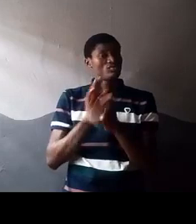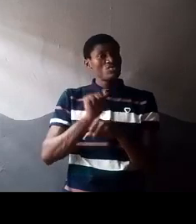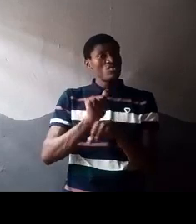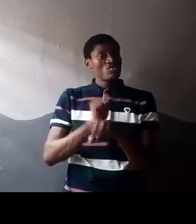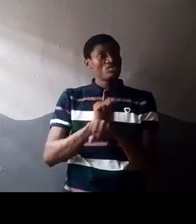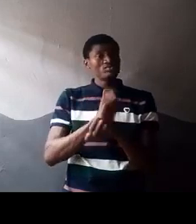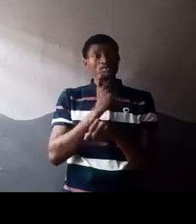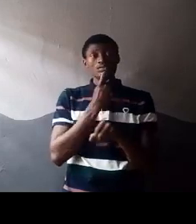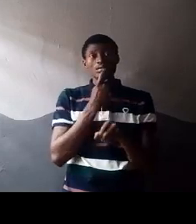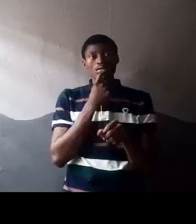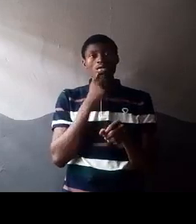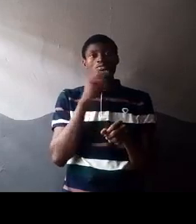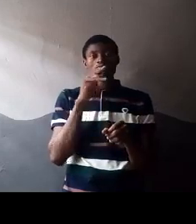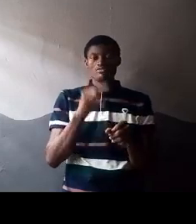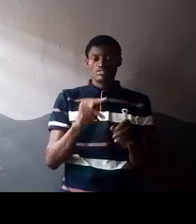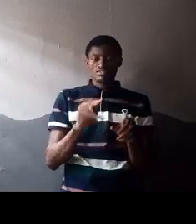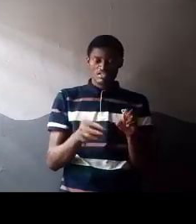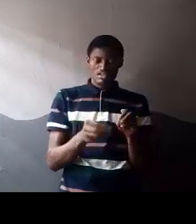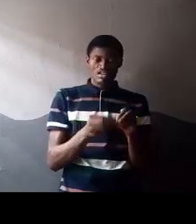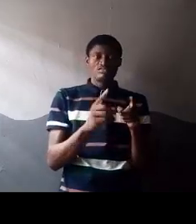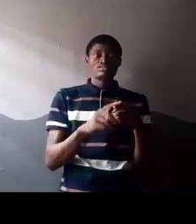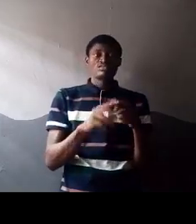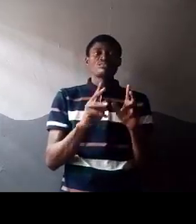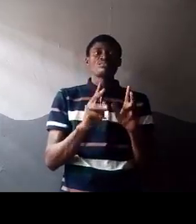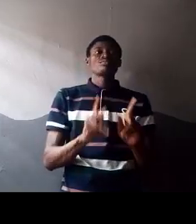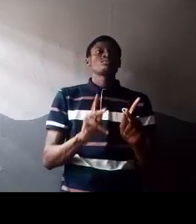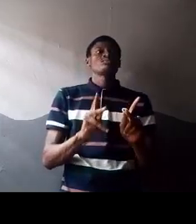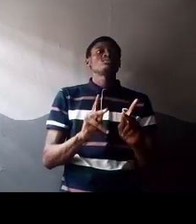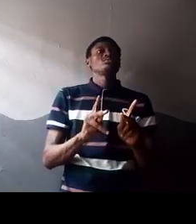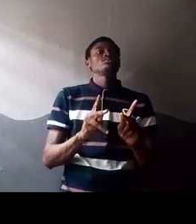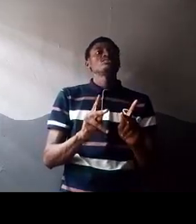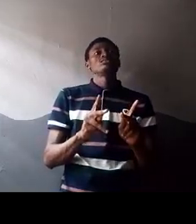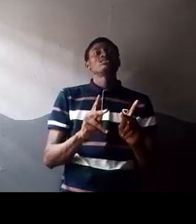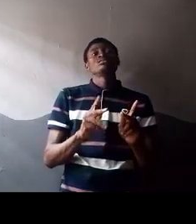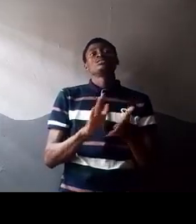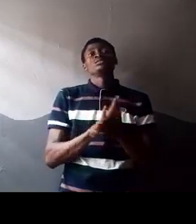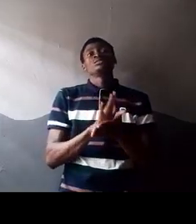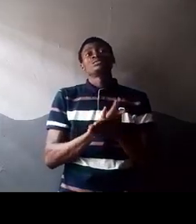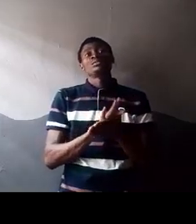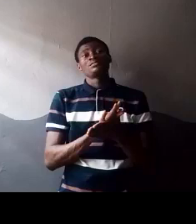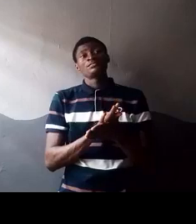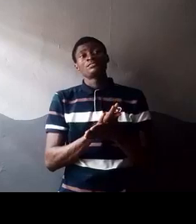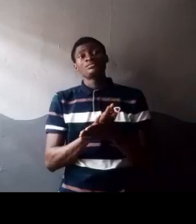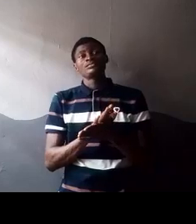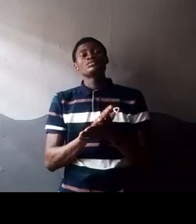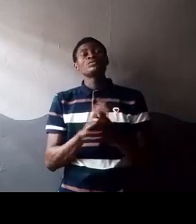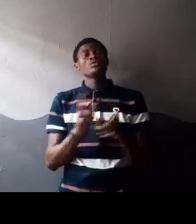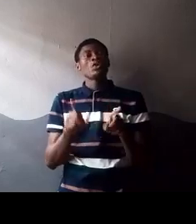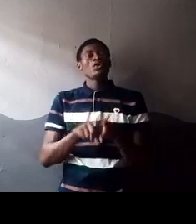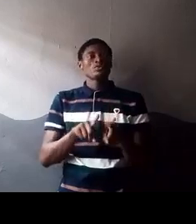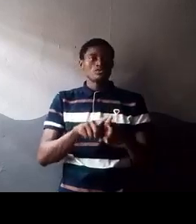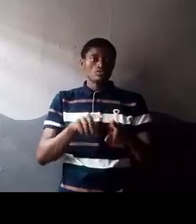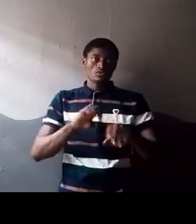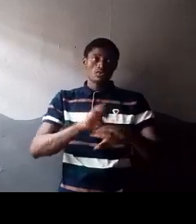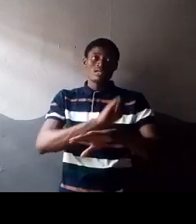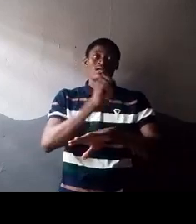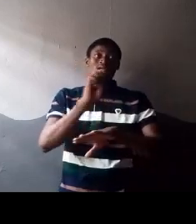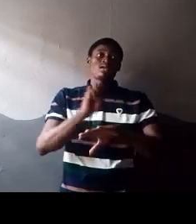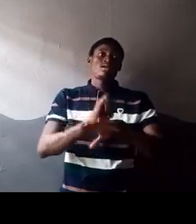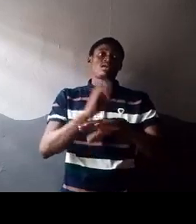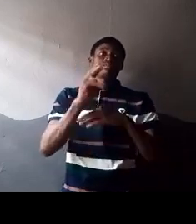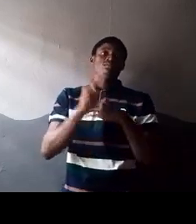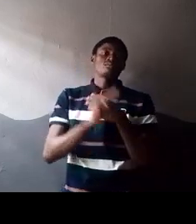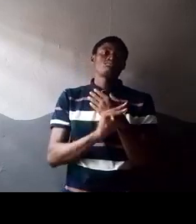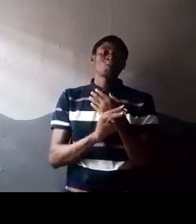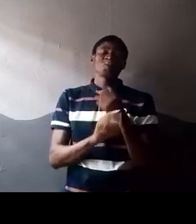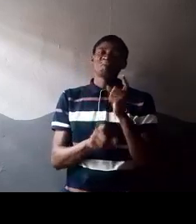person's distinction and prizes. Employment, just like the advisor they'll give for oil, when you're writing a